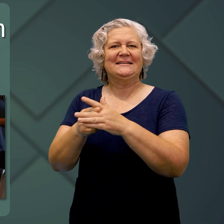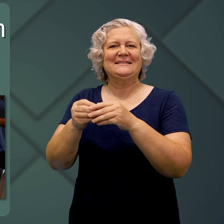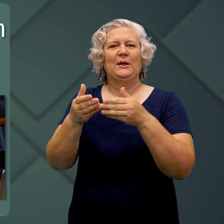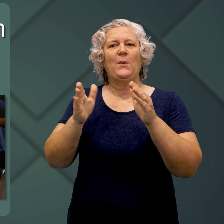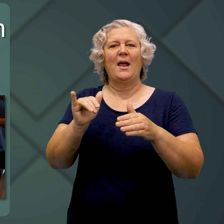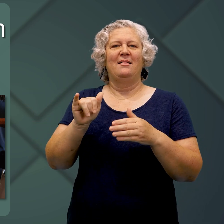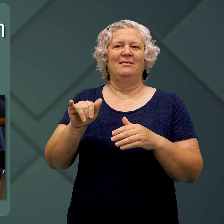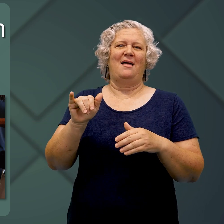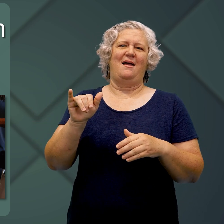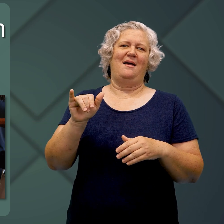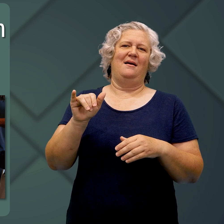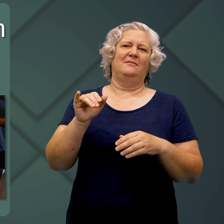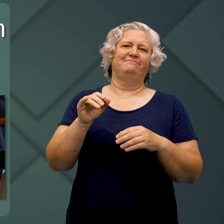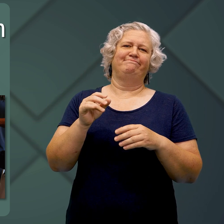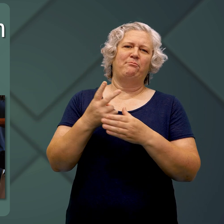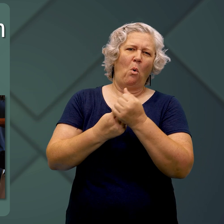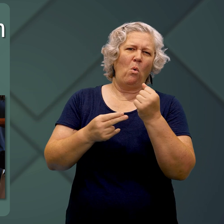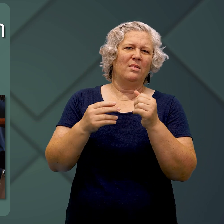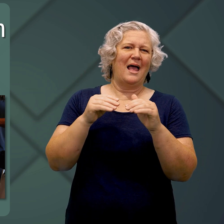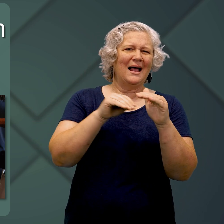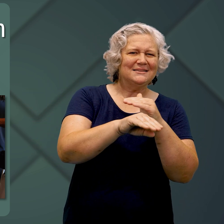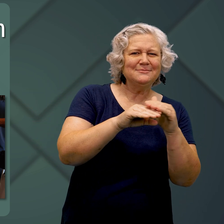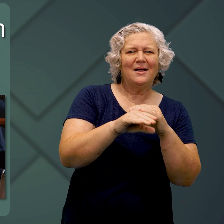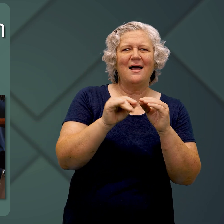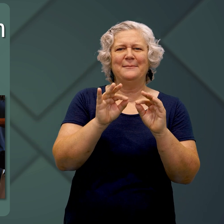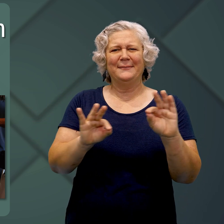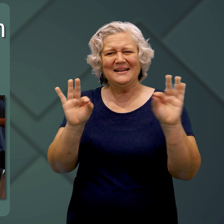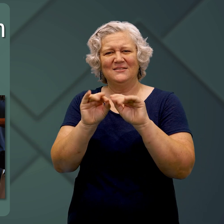their initiations in a way that are both accessible and meaningful to them.